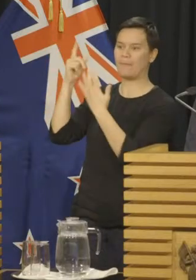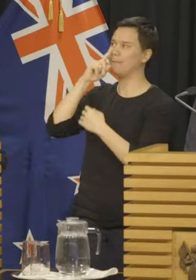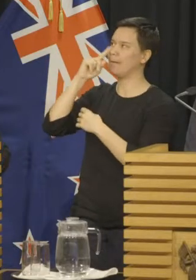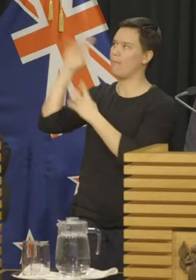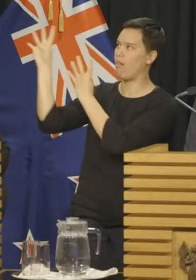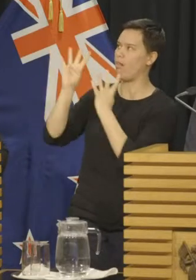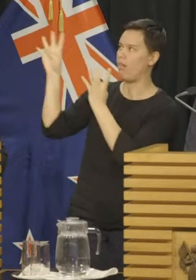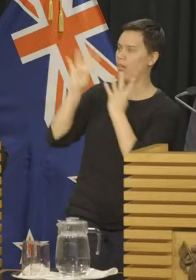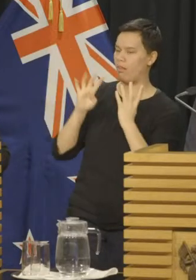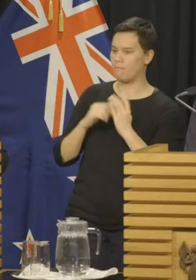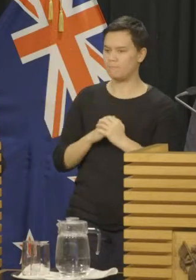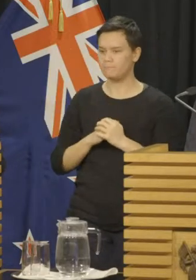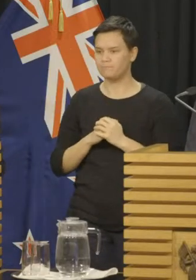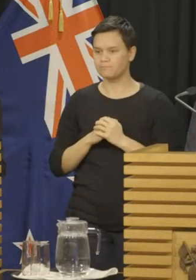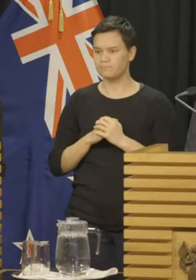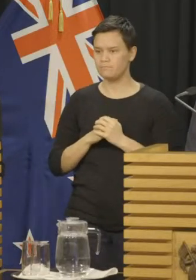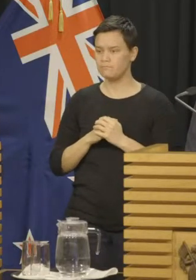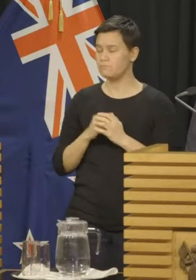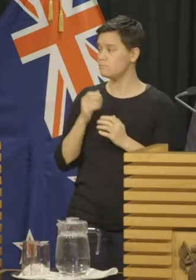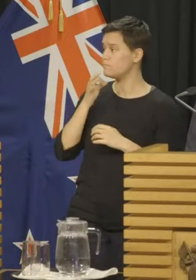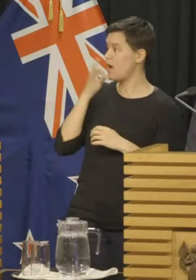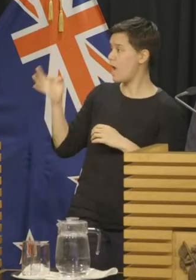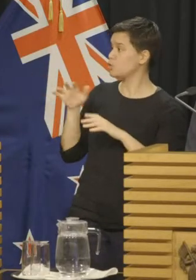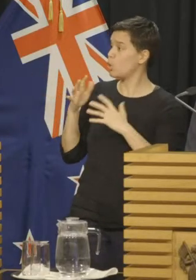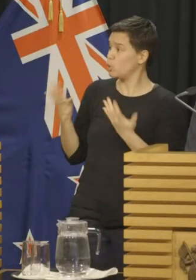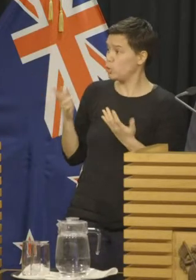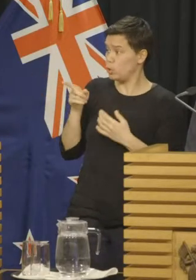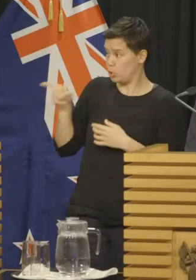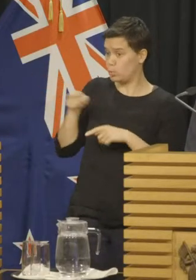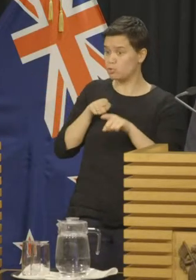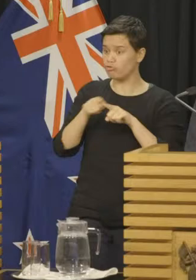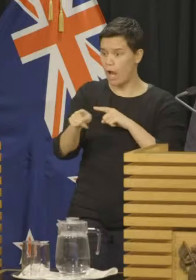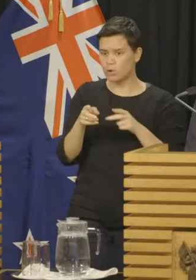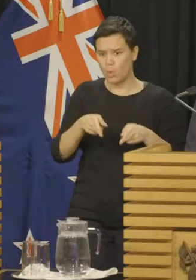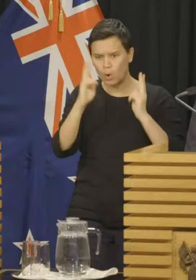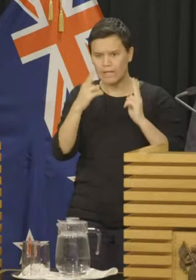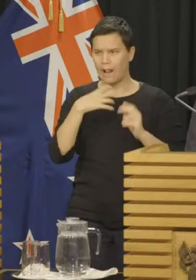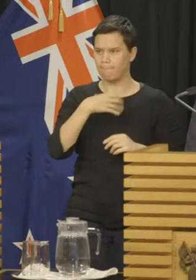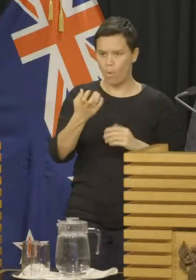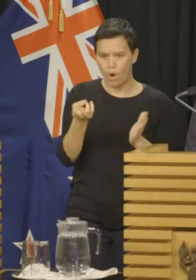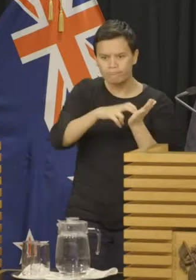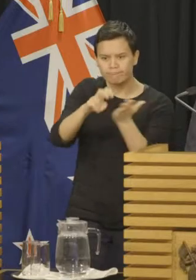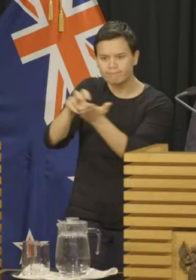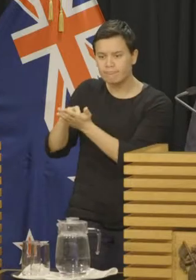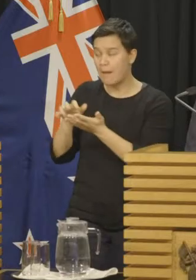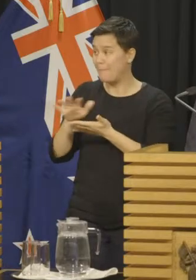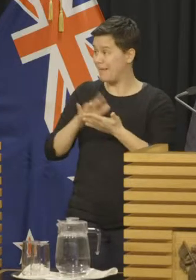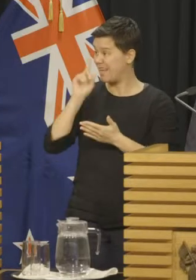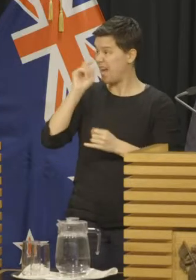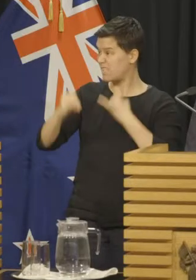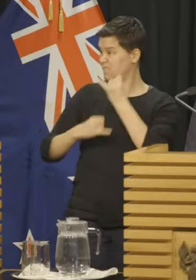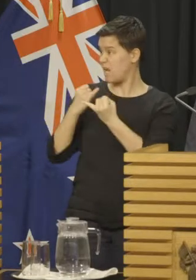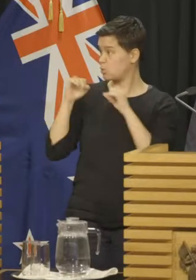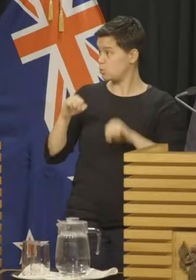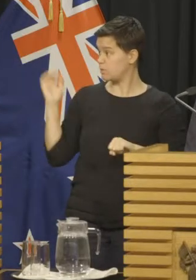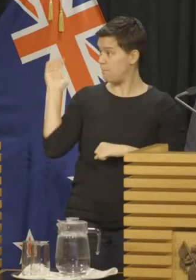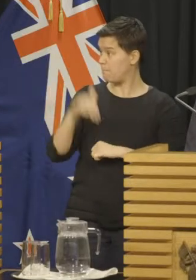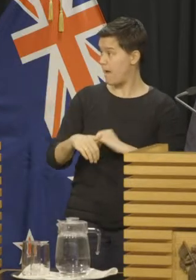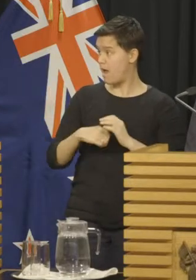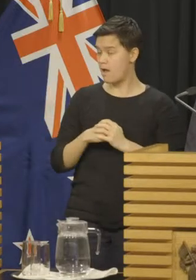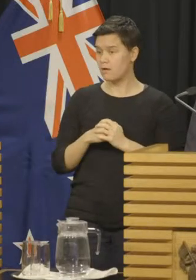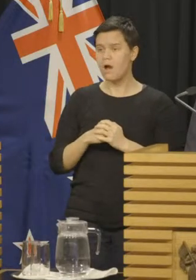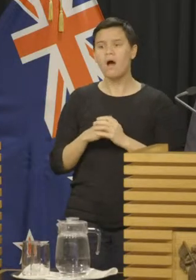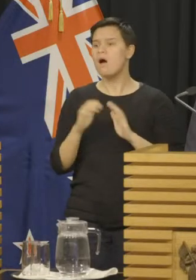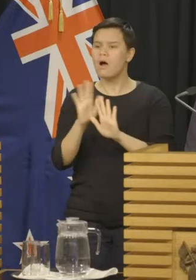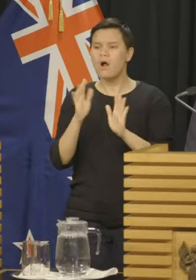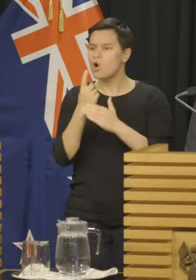that announcement? No, we've generally have been scaling up just to manage the demand, but at the same time, we've also been working with